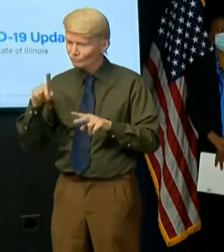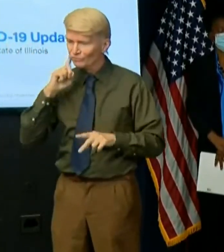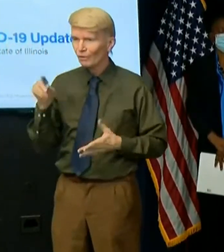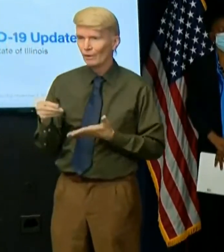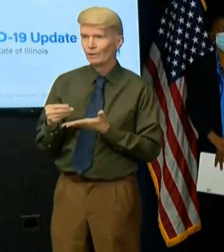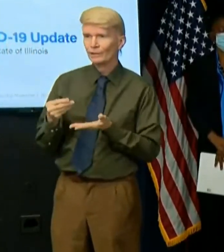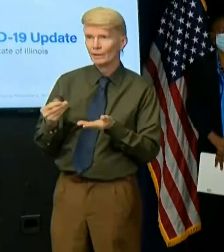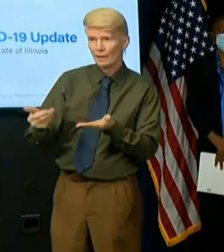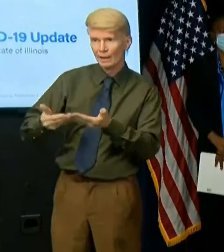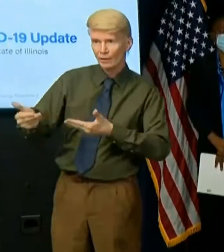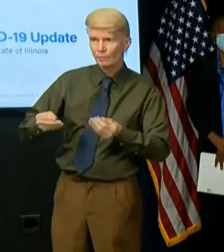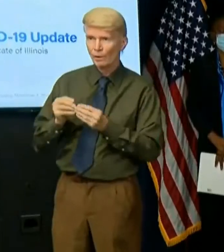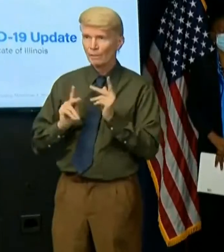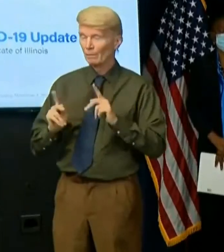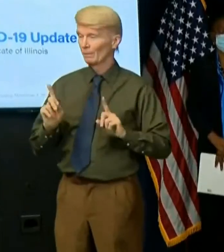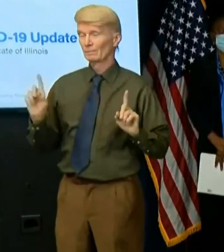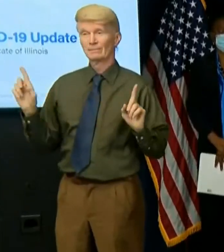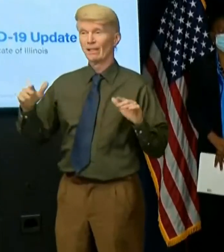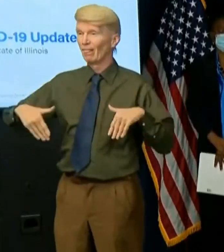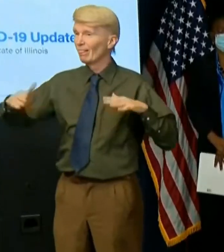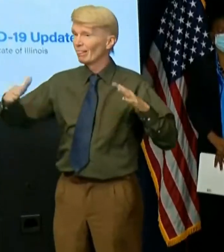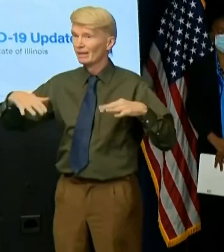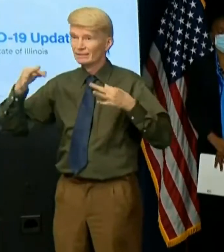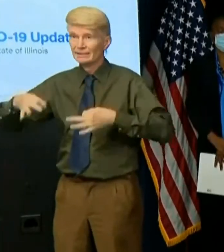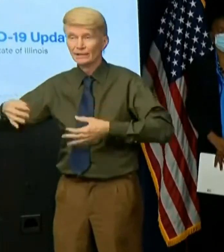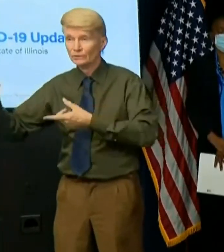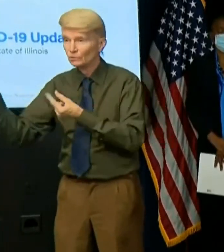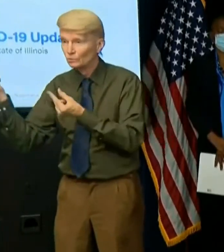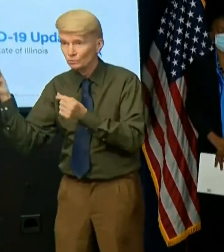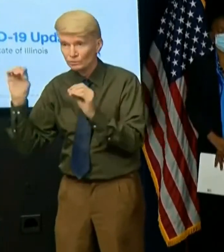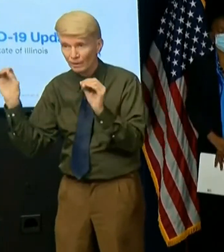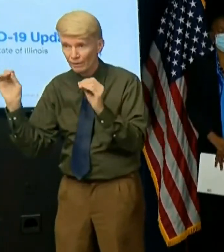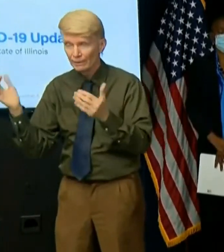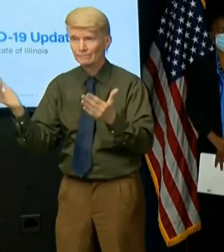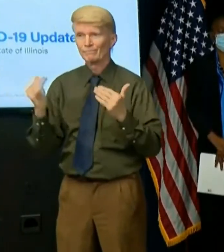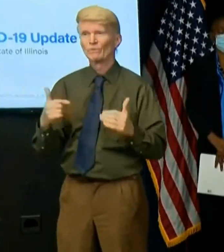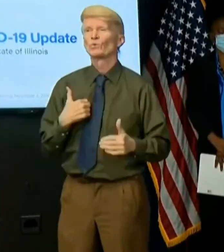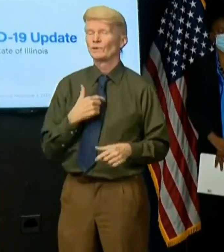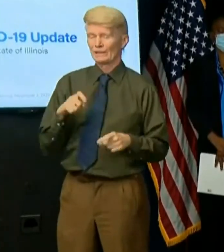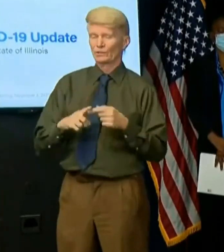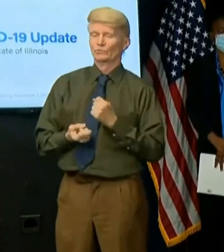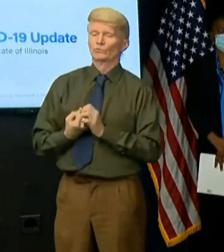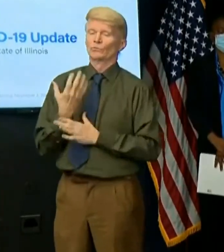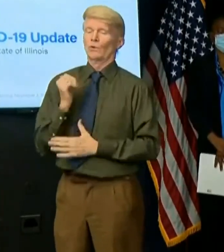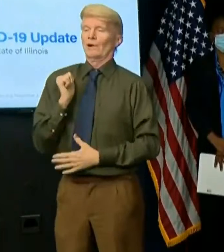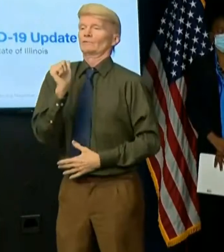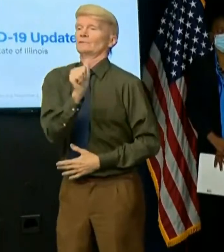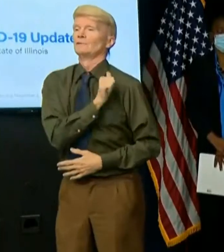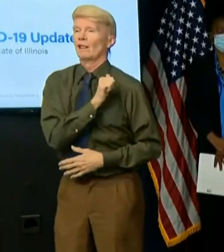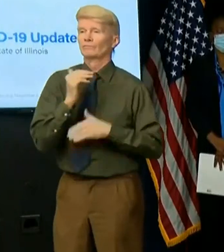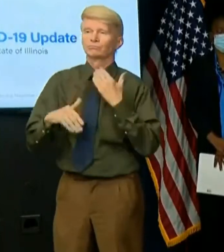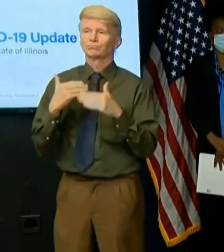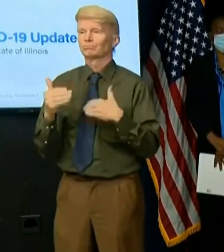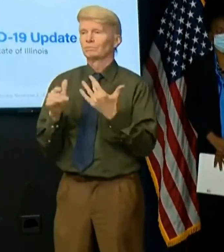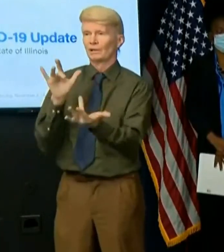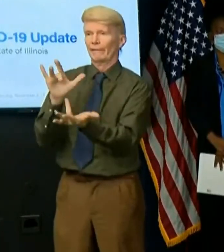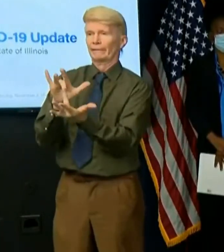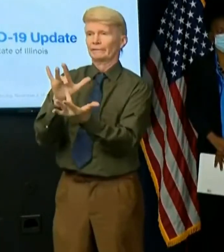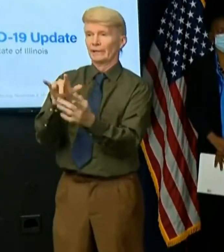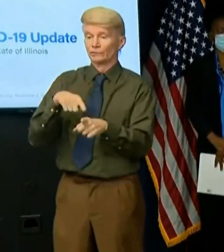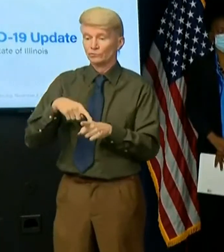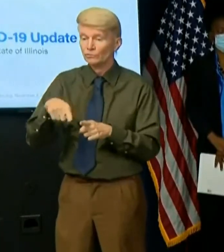additional help in order to continue to grow our contact tracing in any significant way. But we've actually built